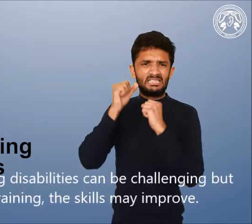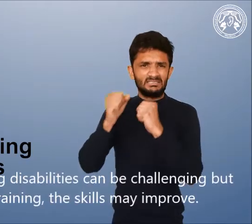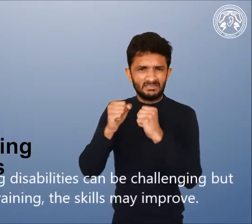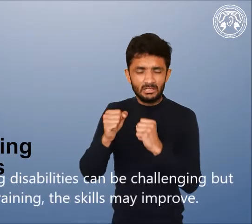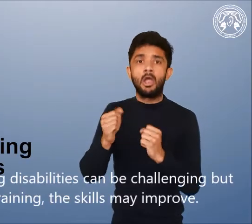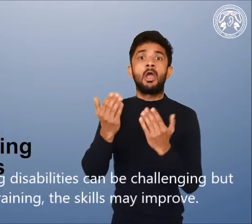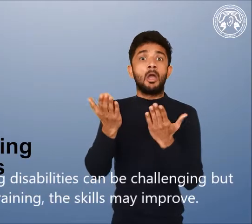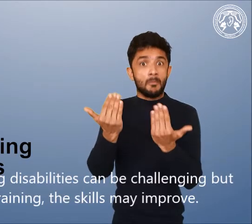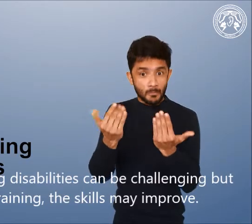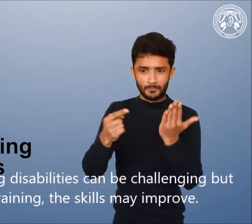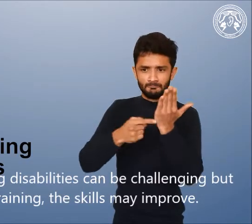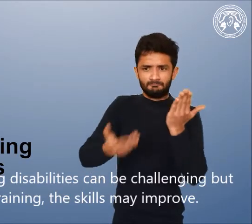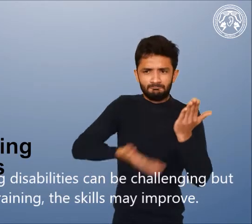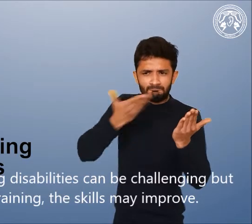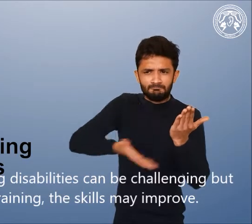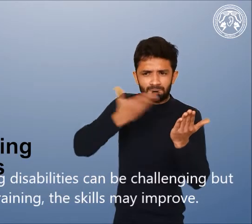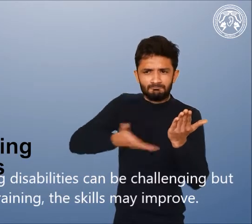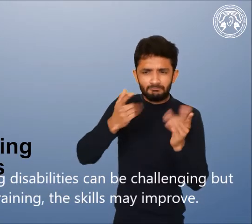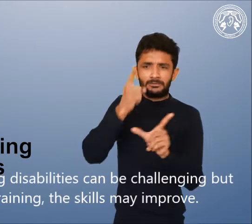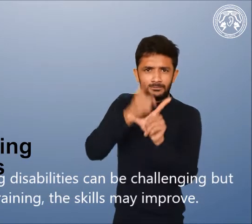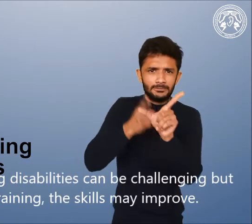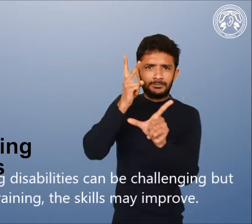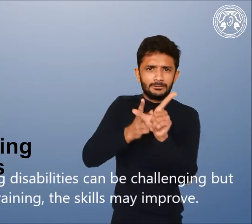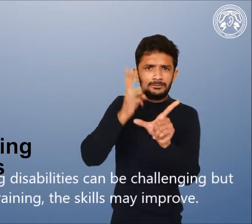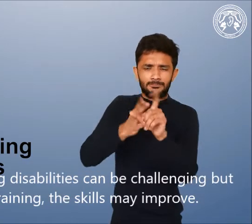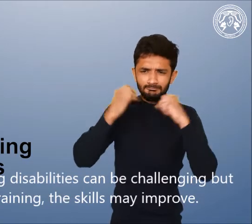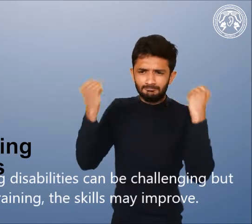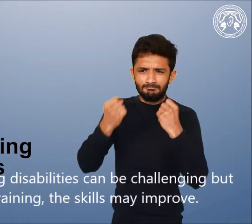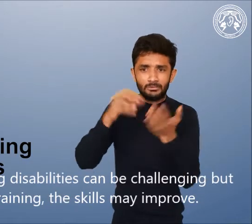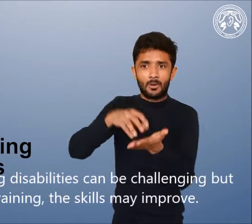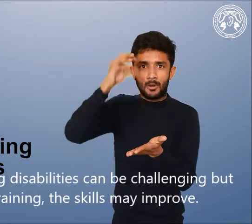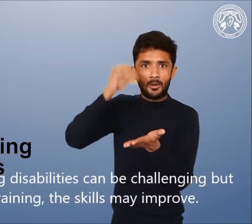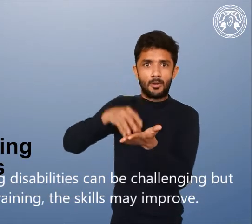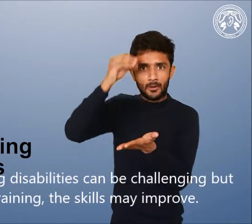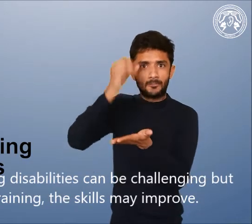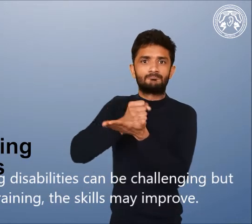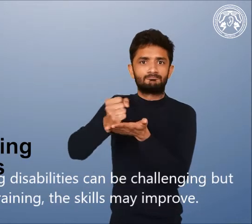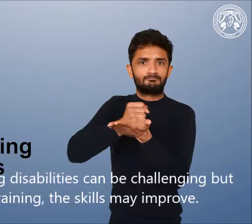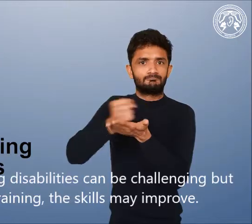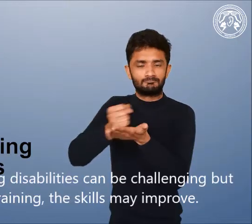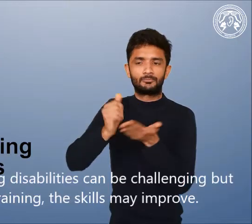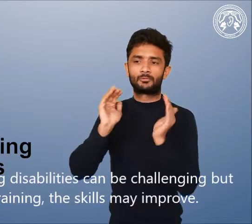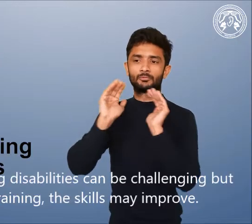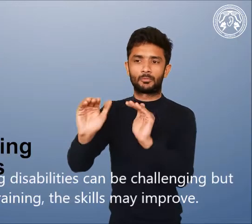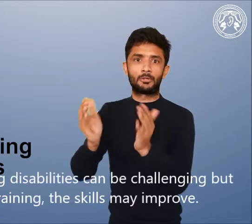The learning disabilities can be challenging but with training the skills may improve.